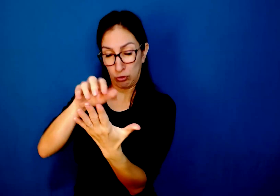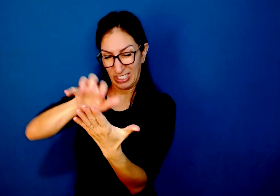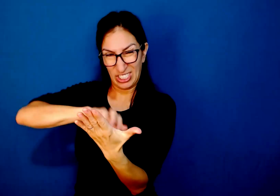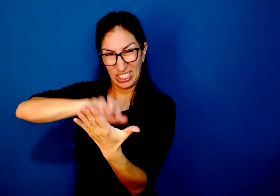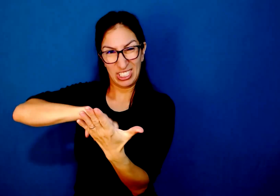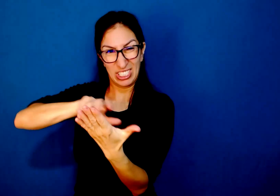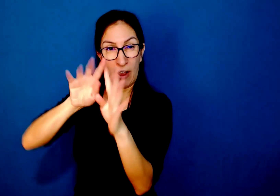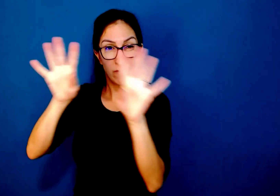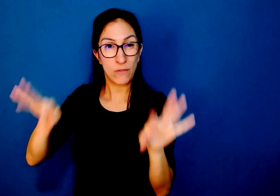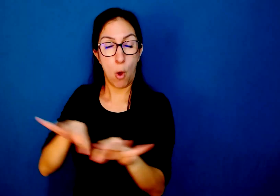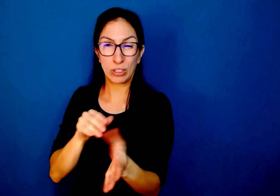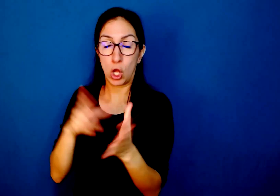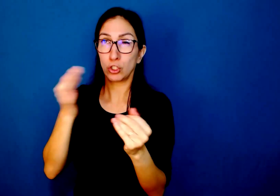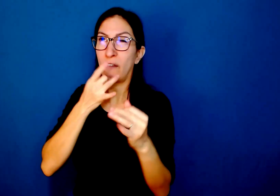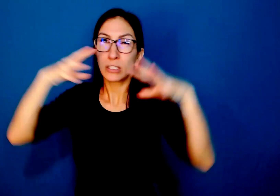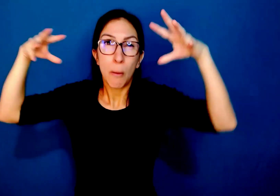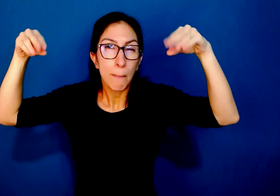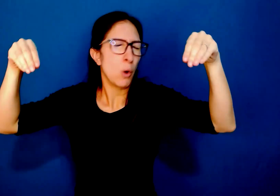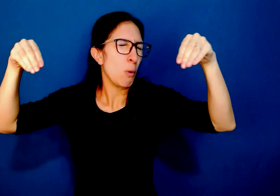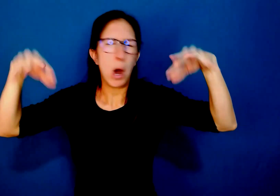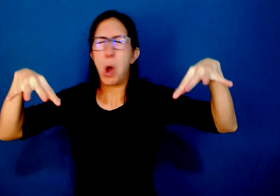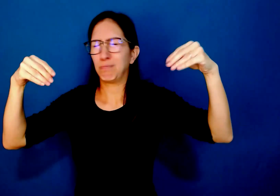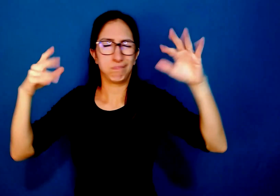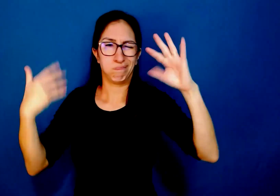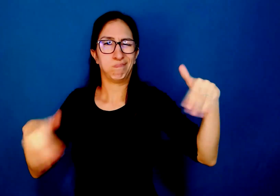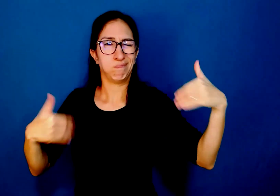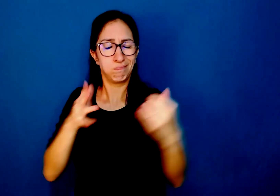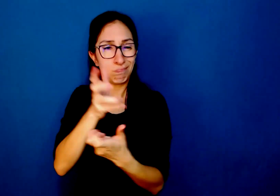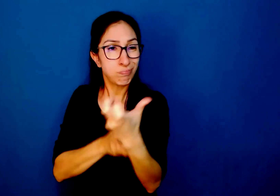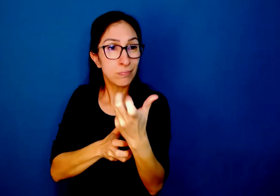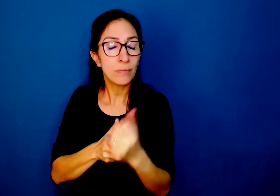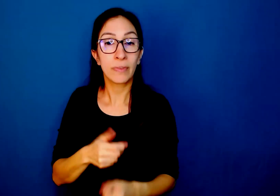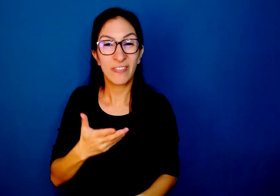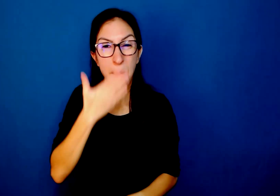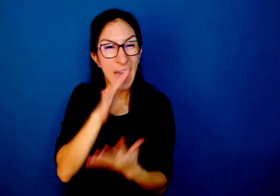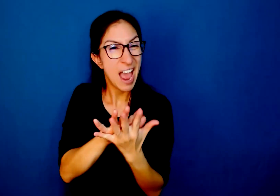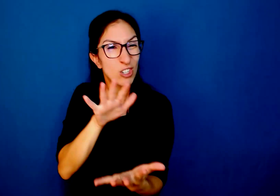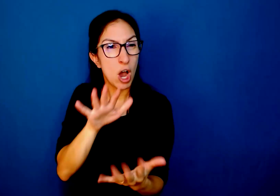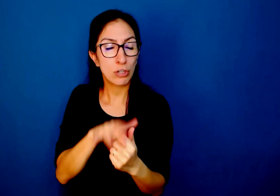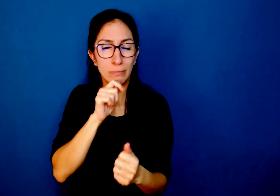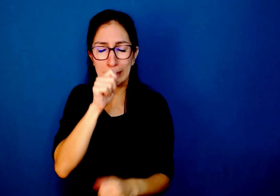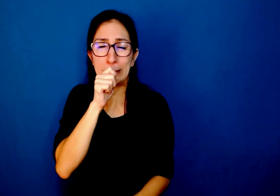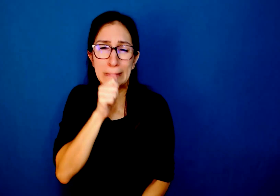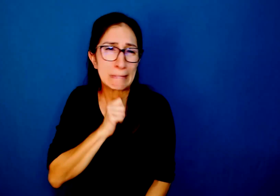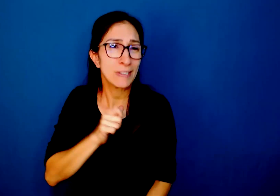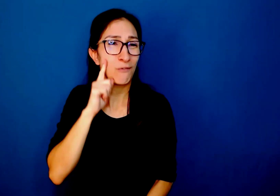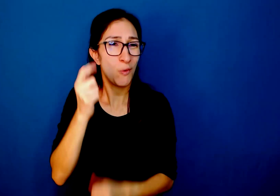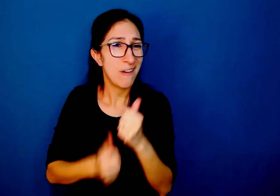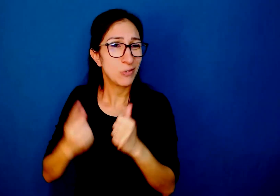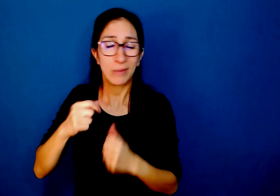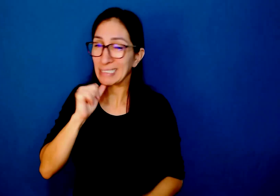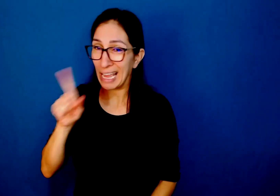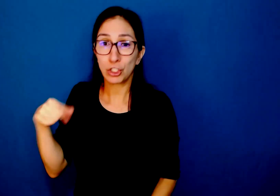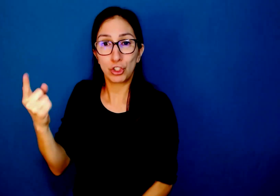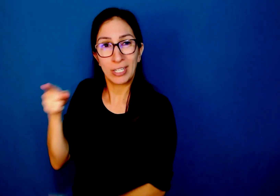office ever. Poor contrast slows everyone down, not just the targeted users. So strong contrast